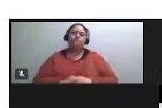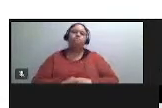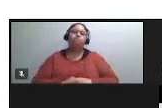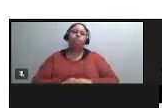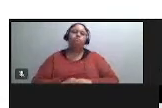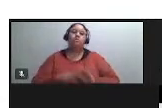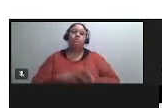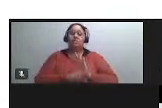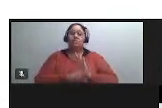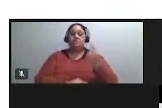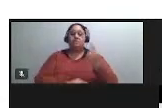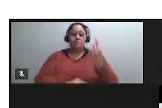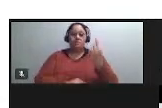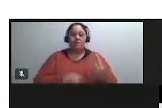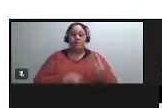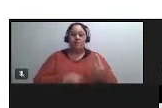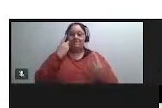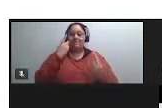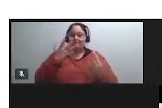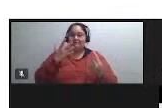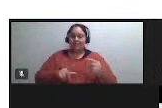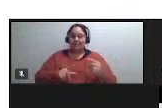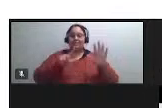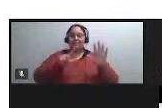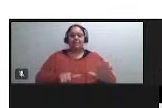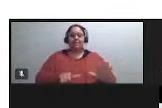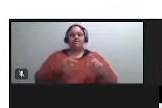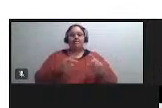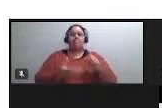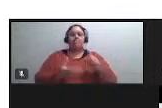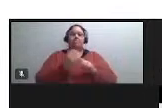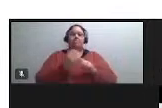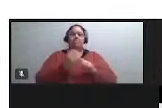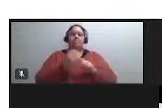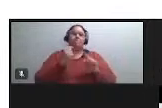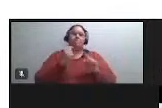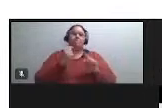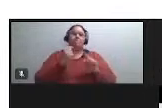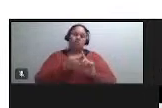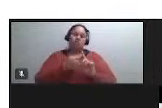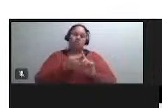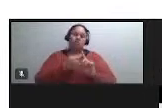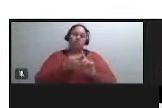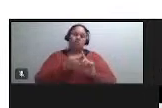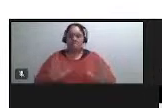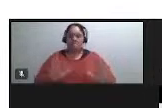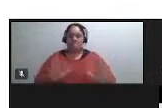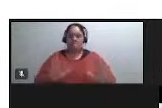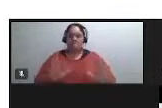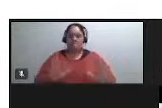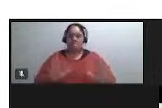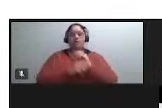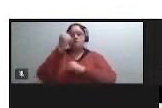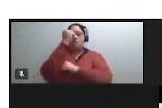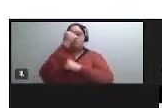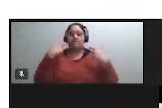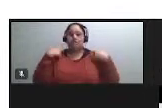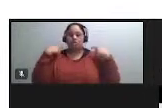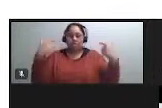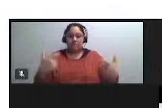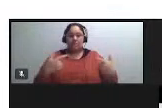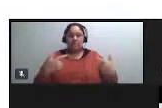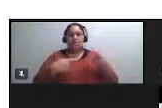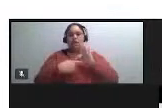In Program 1, as we've seen, we had 7 of the 9 targets that were met. Under the sub-program Office of the Secretary,